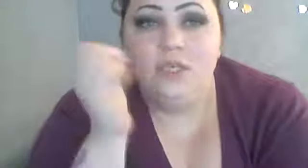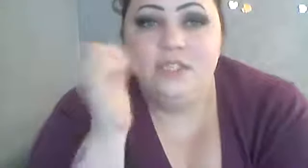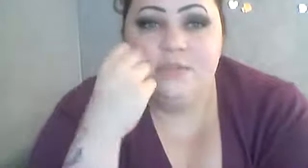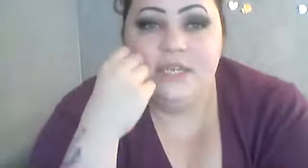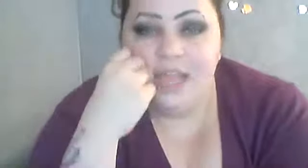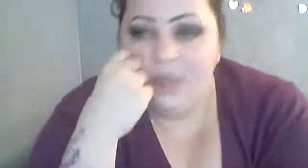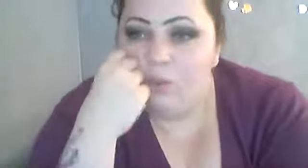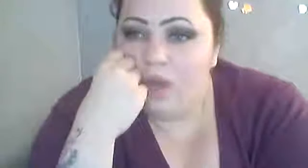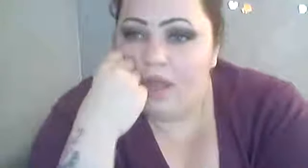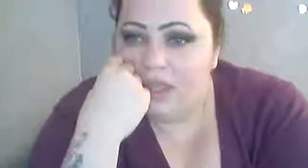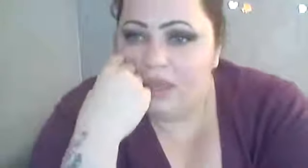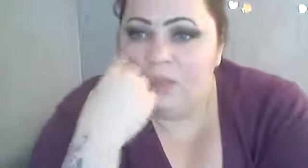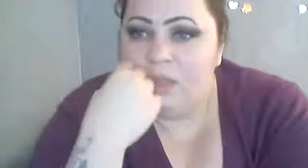Words meaning like what, Kiyomi?